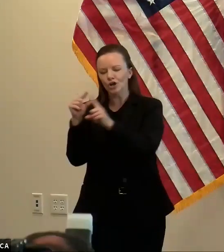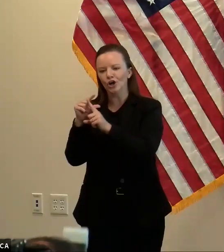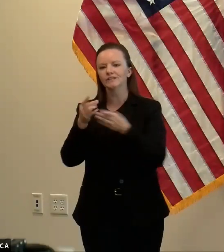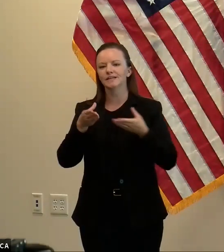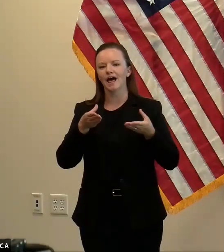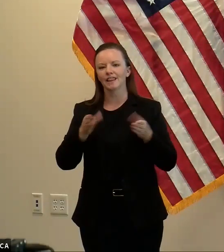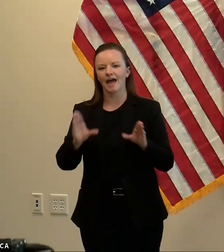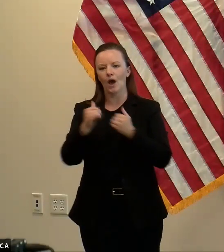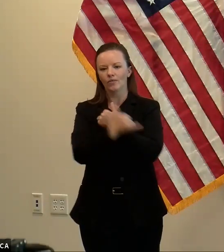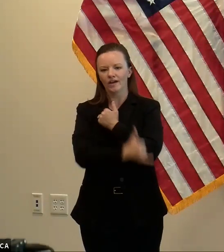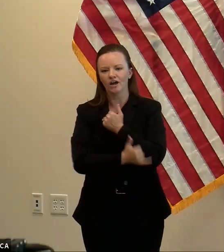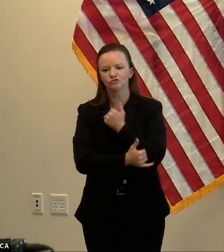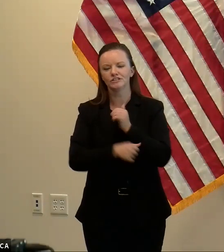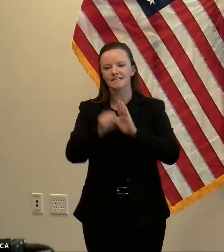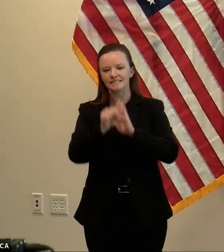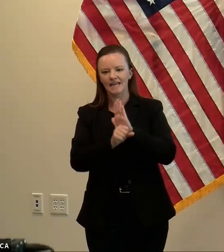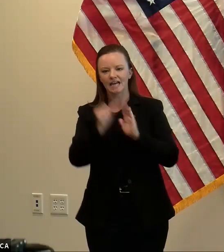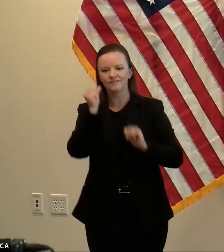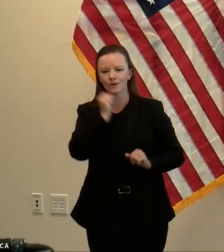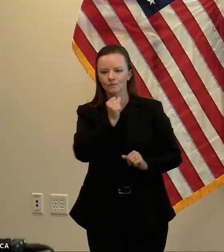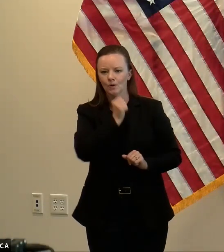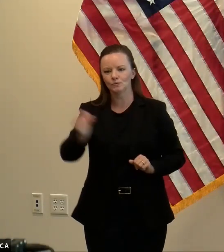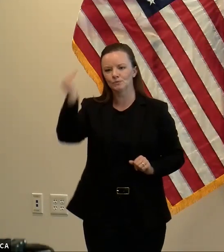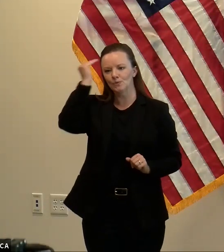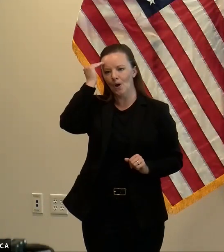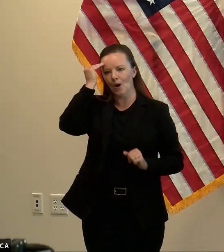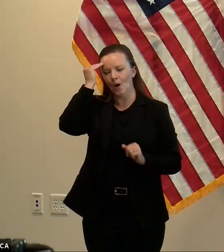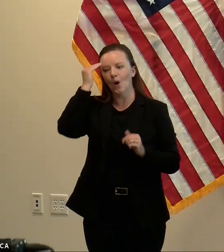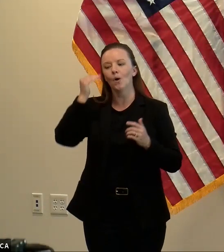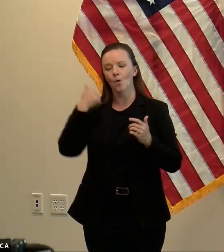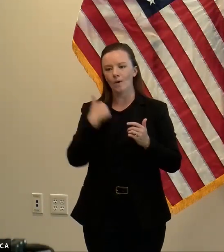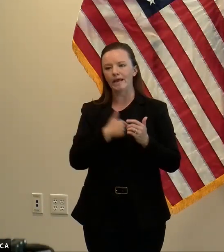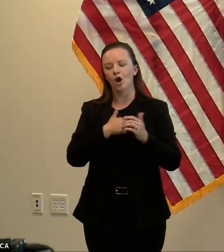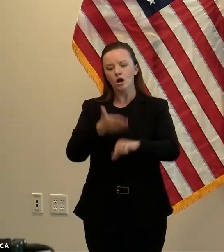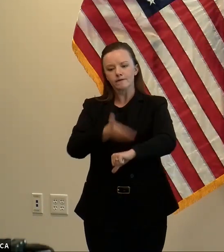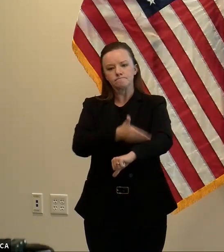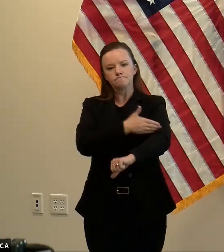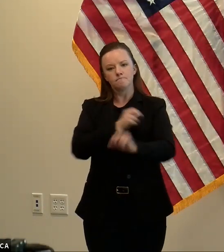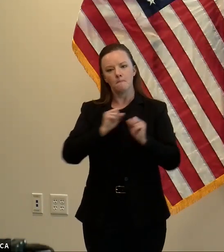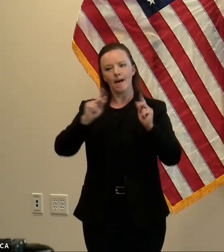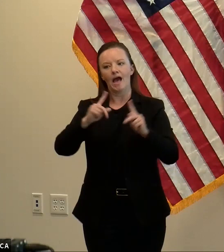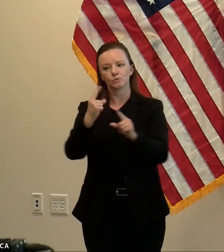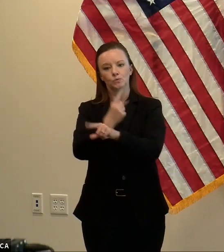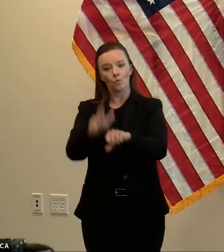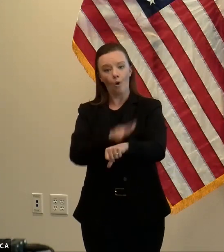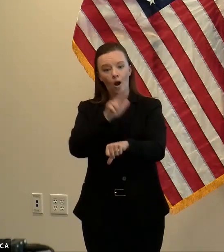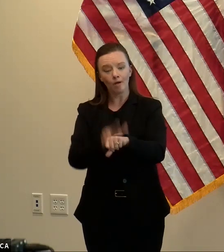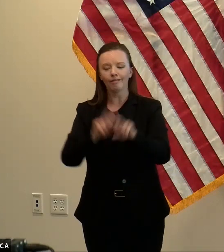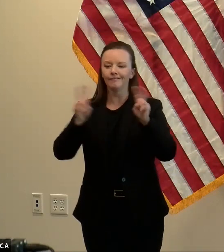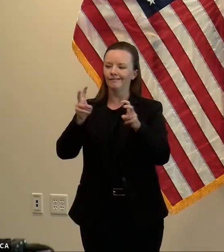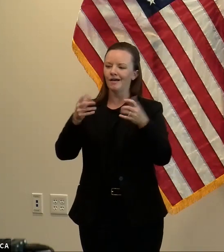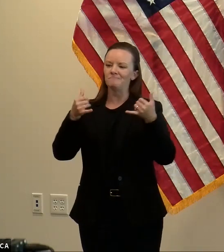the country and the state of Arizona to know that things were headed back to normal would be play ball.